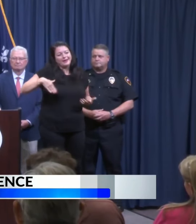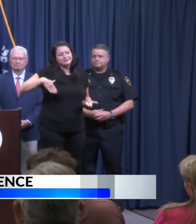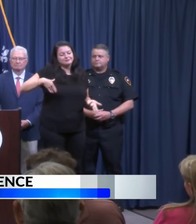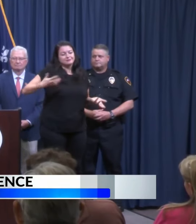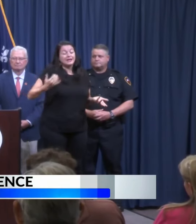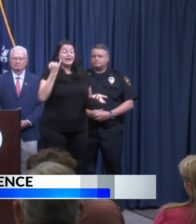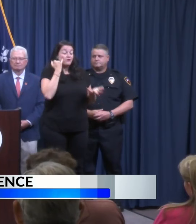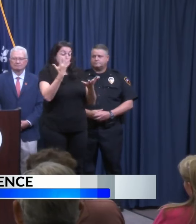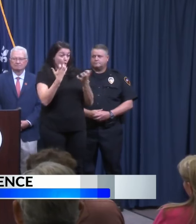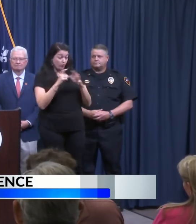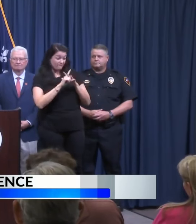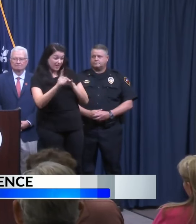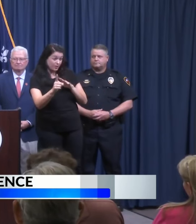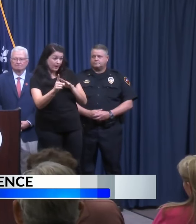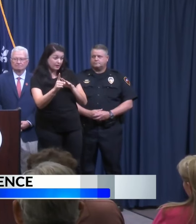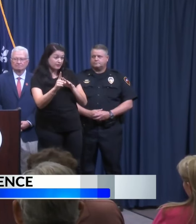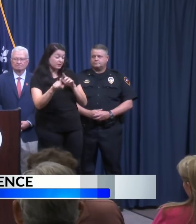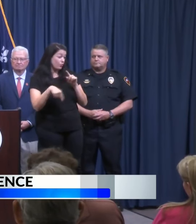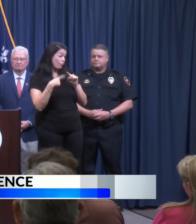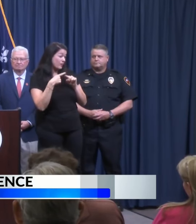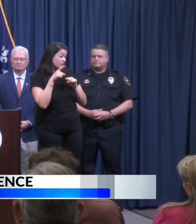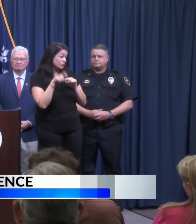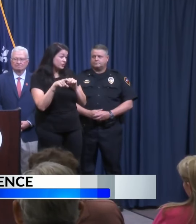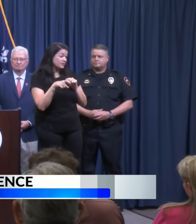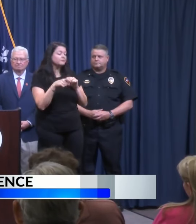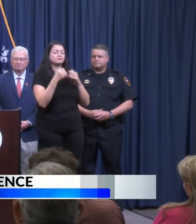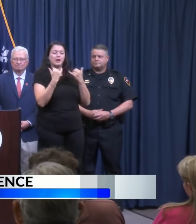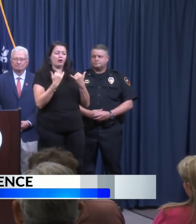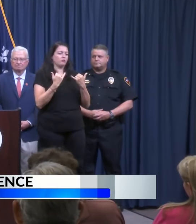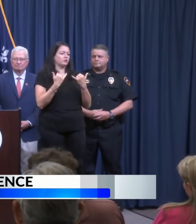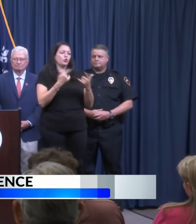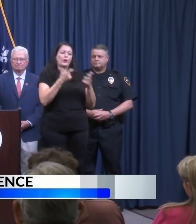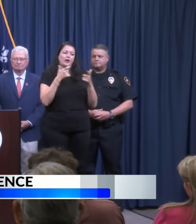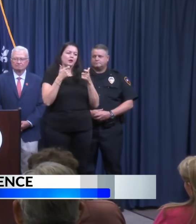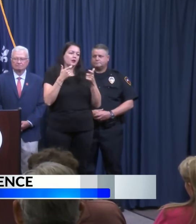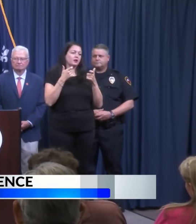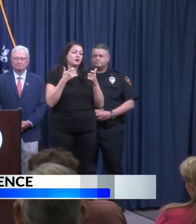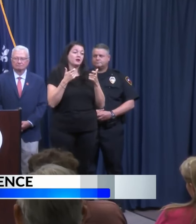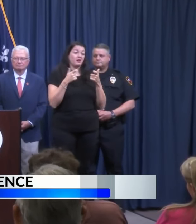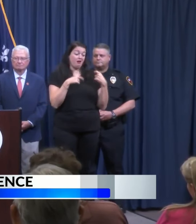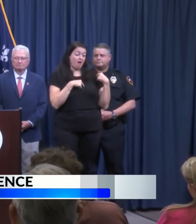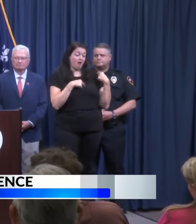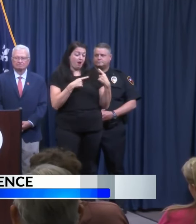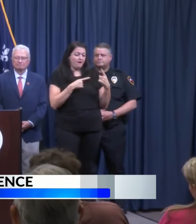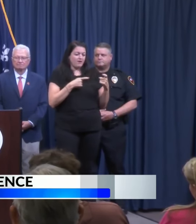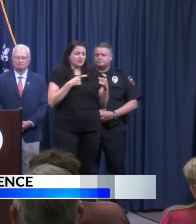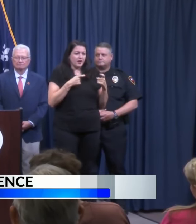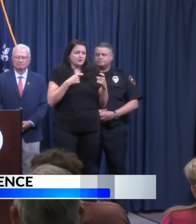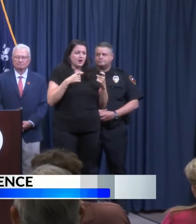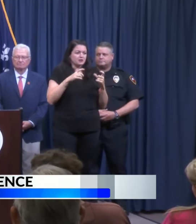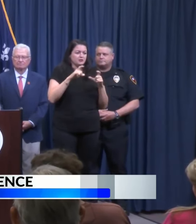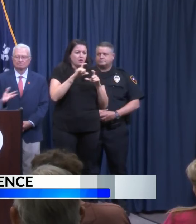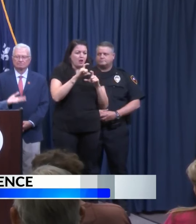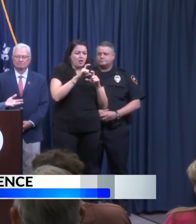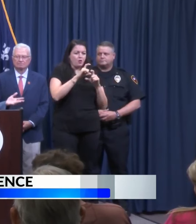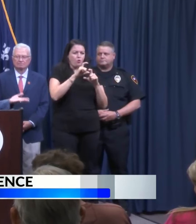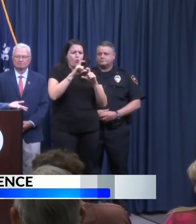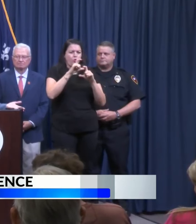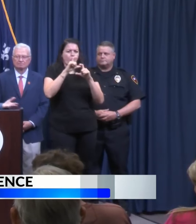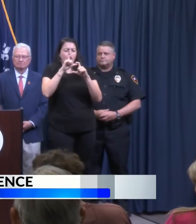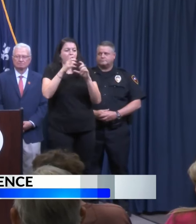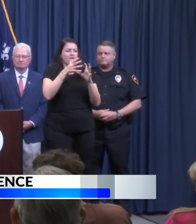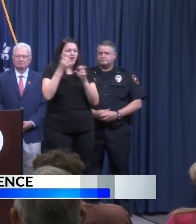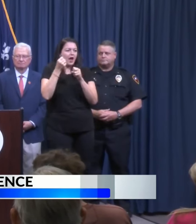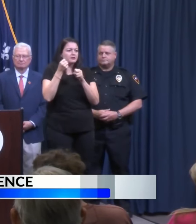So if you want to evacuate, I would move fairly quickly. It has picked up speed faster than they expected in the Gulf, and